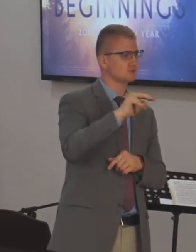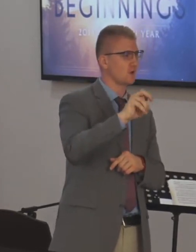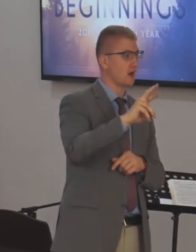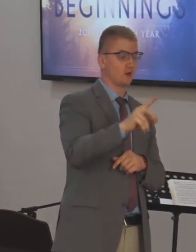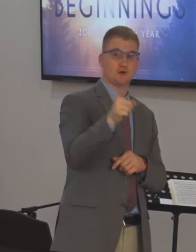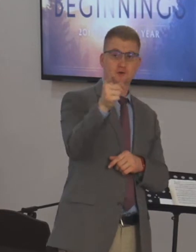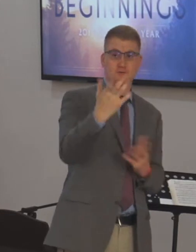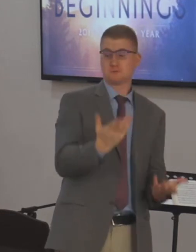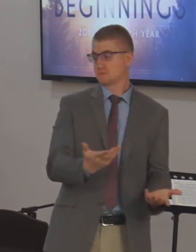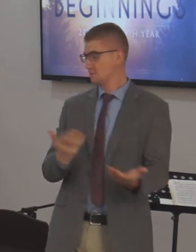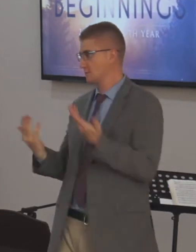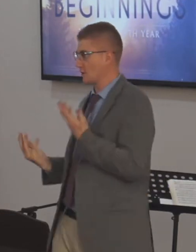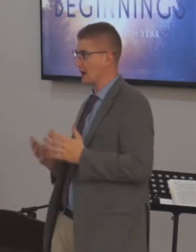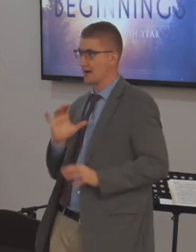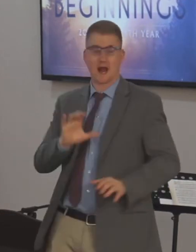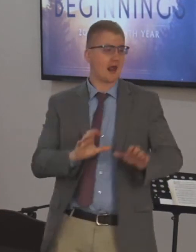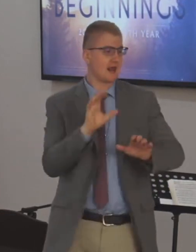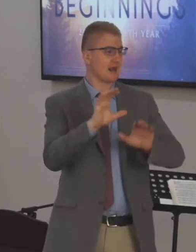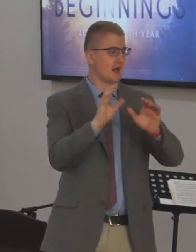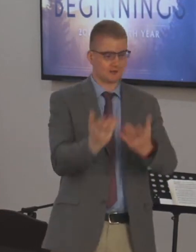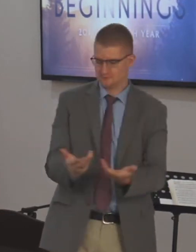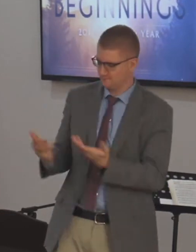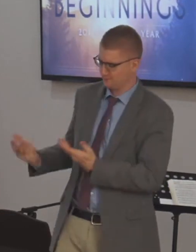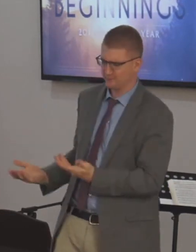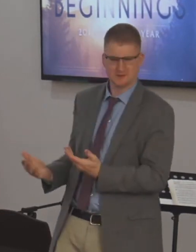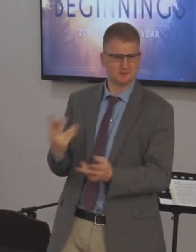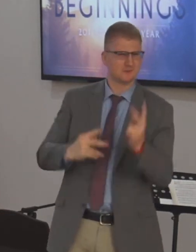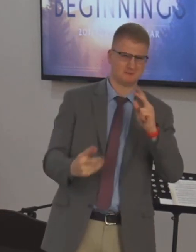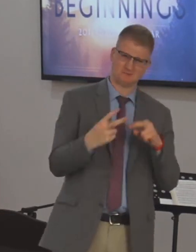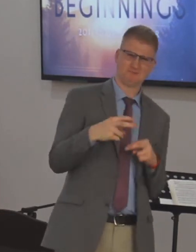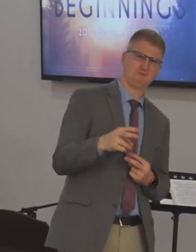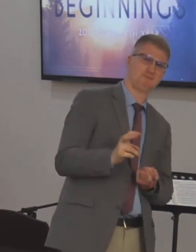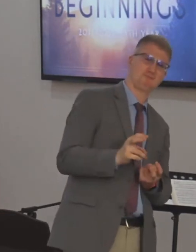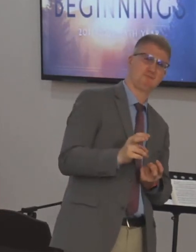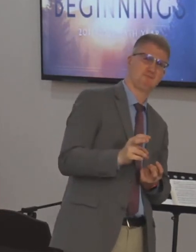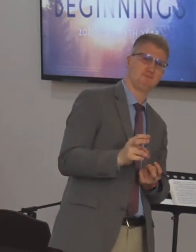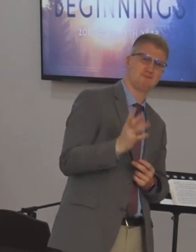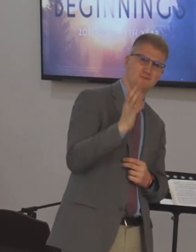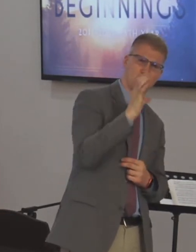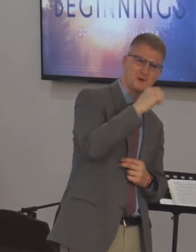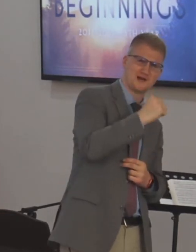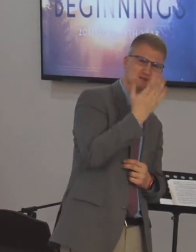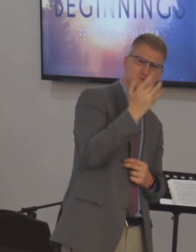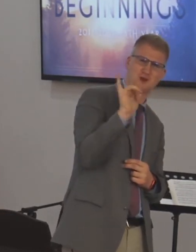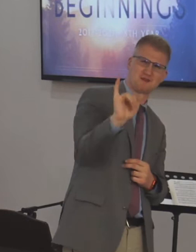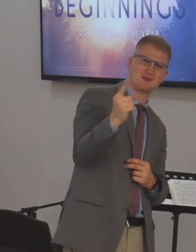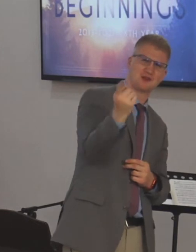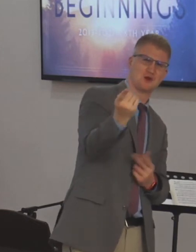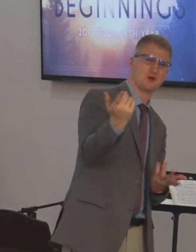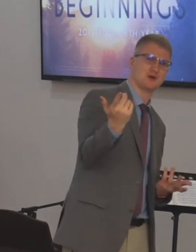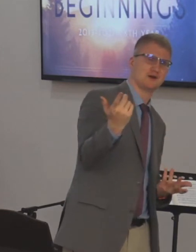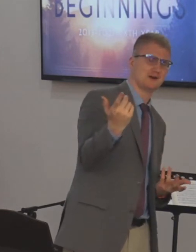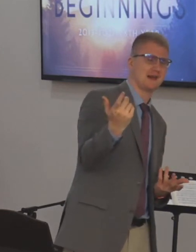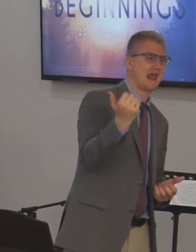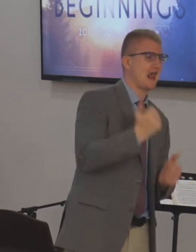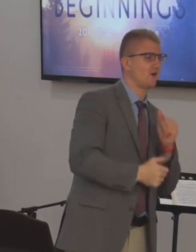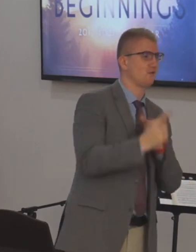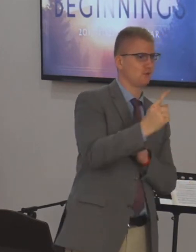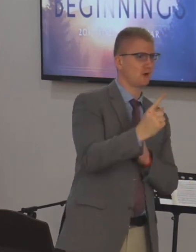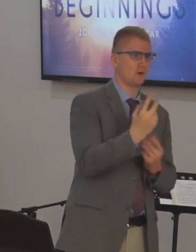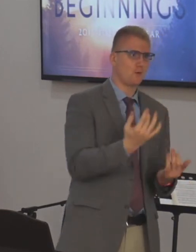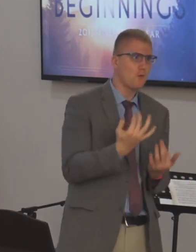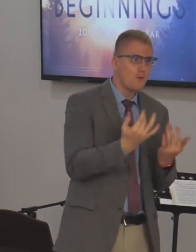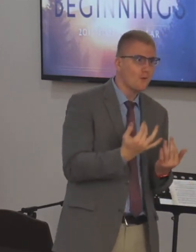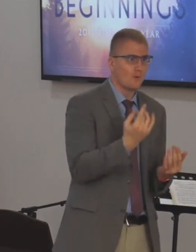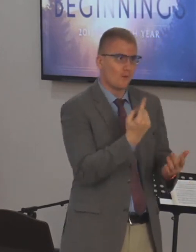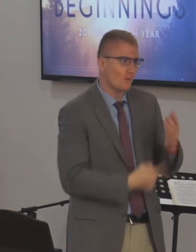that everybody was sitting there wondering, what's that ladder for? What's that ladder for? Everybody kept waiting for me to make some reference to the ladder. I only